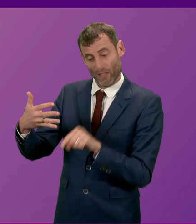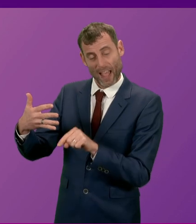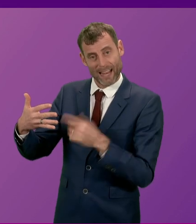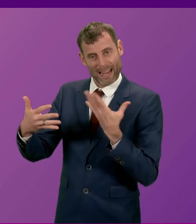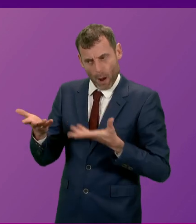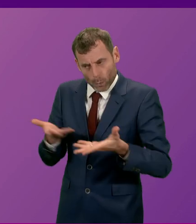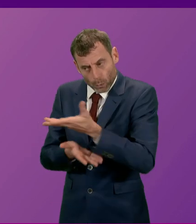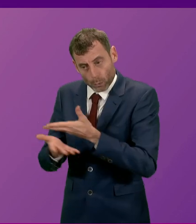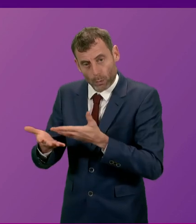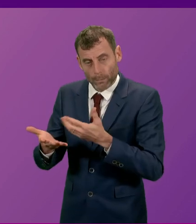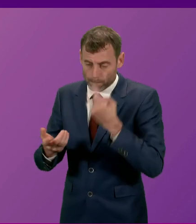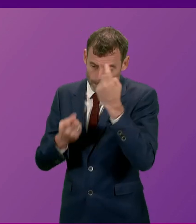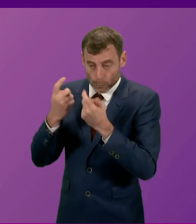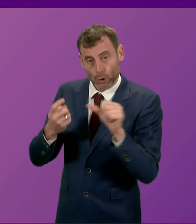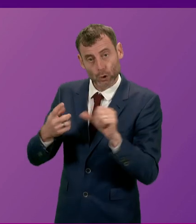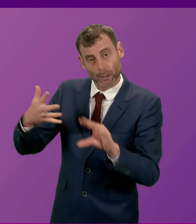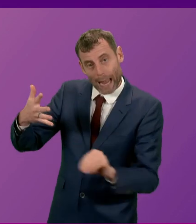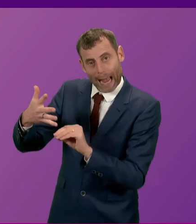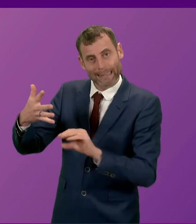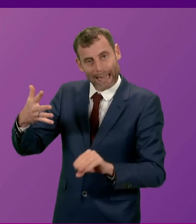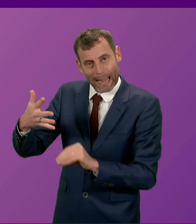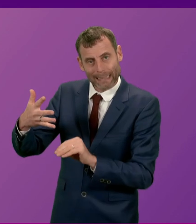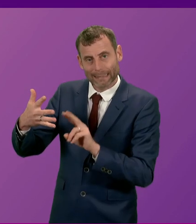possible. Maggie Chapman.